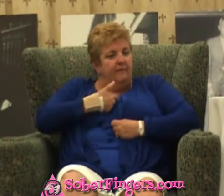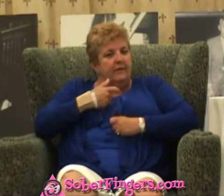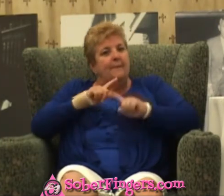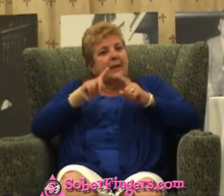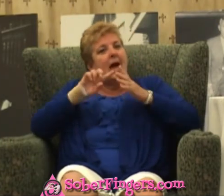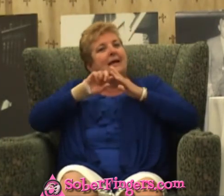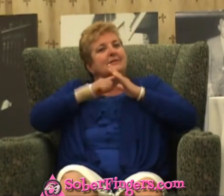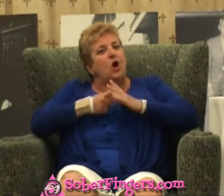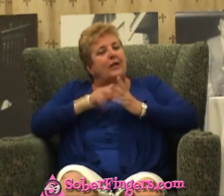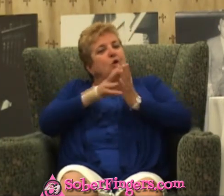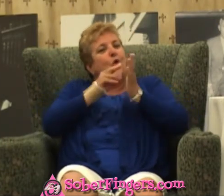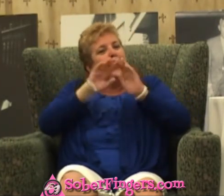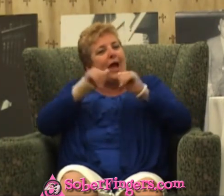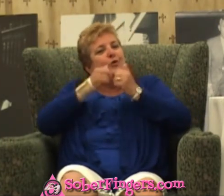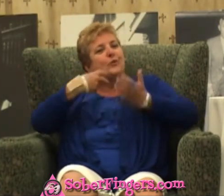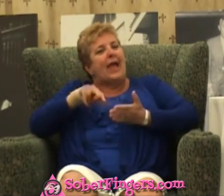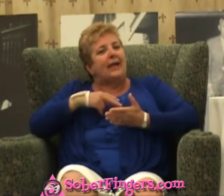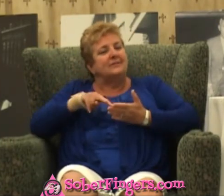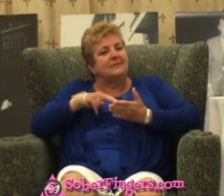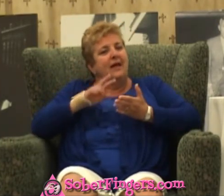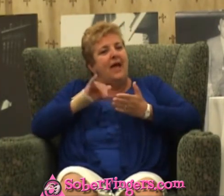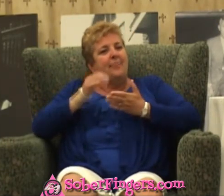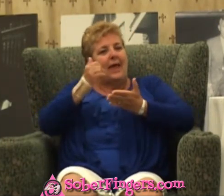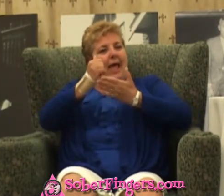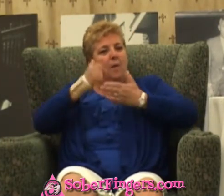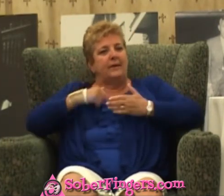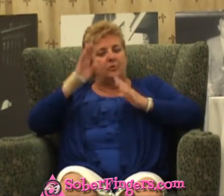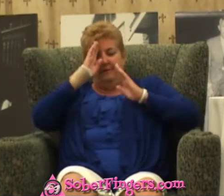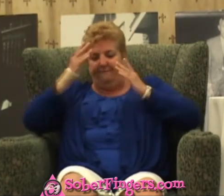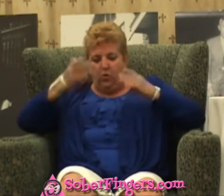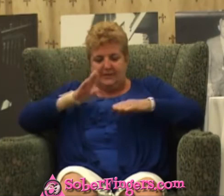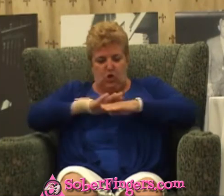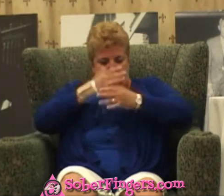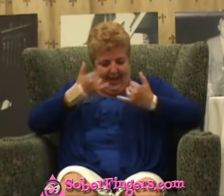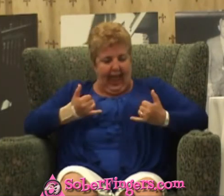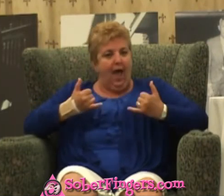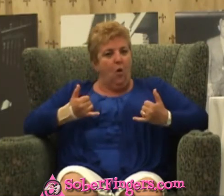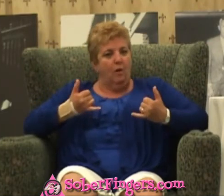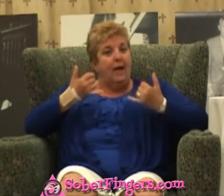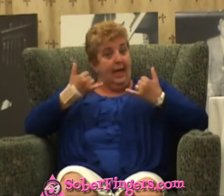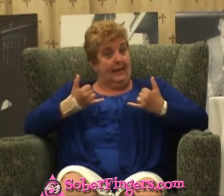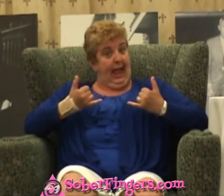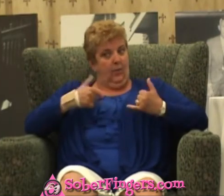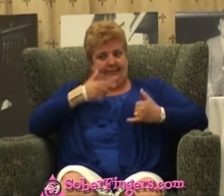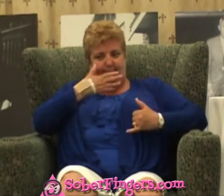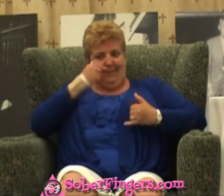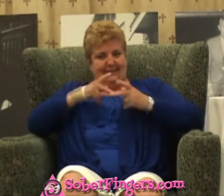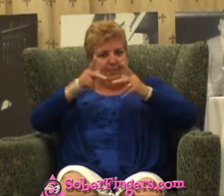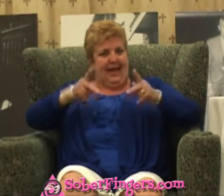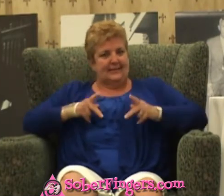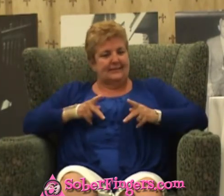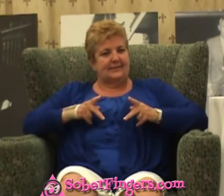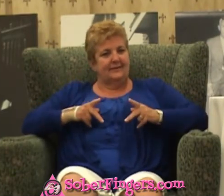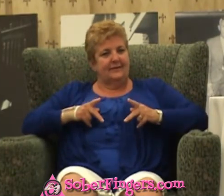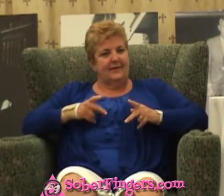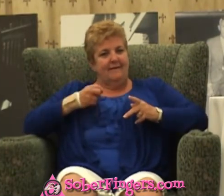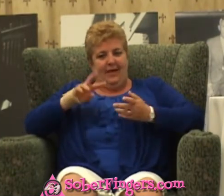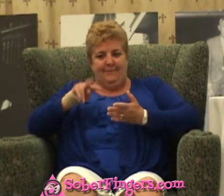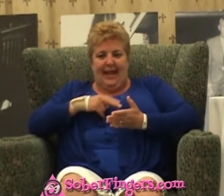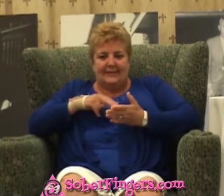was reminded of staying in the now, and now being the very best place I could be. I learned that when I'm being led in dancing, if I'm doing a beautiful